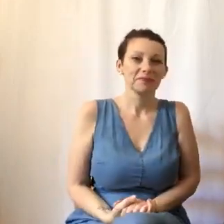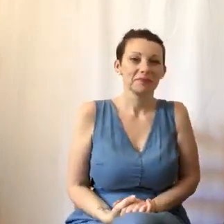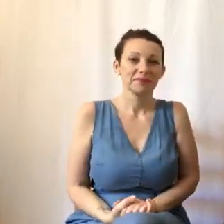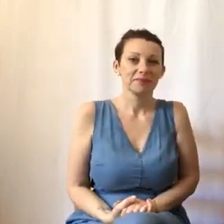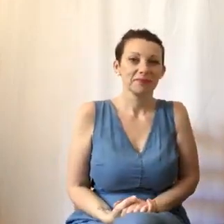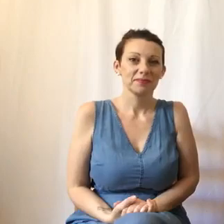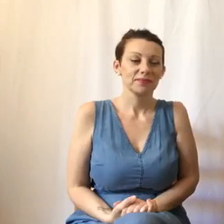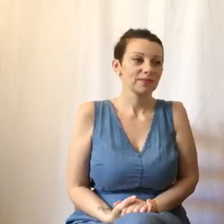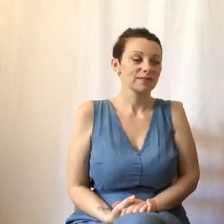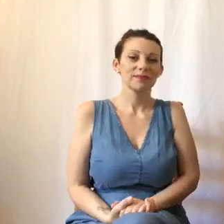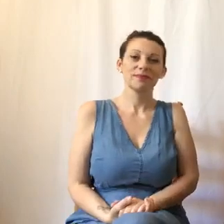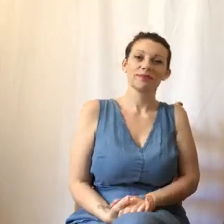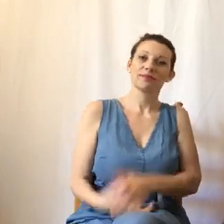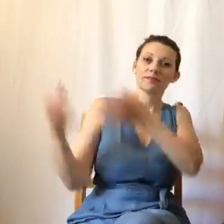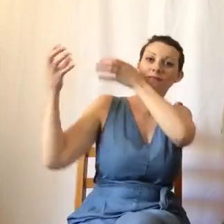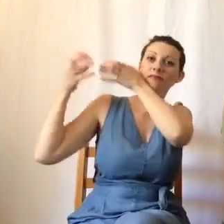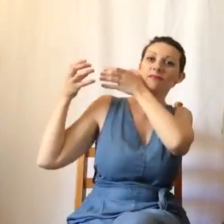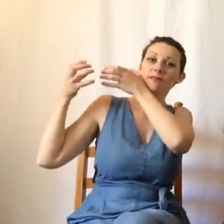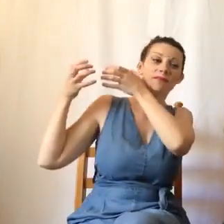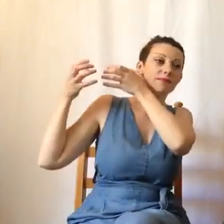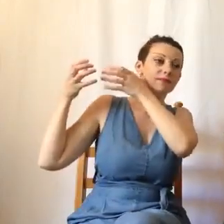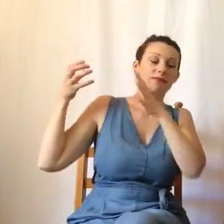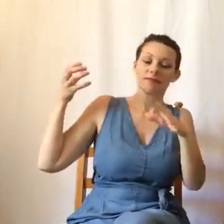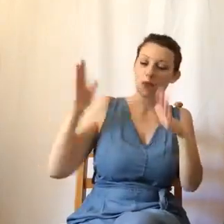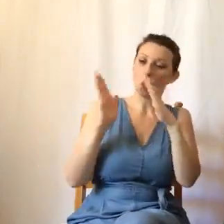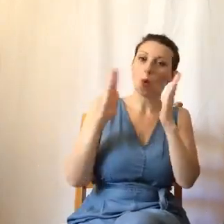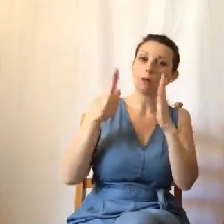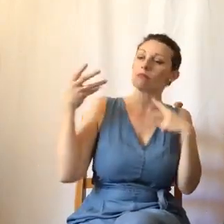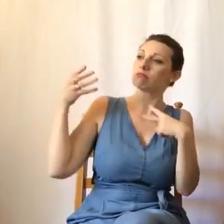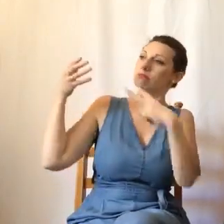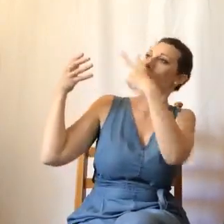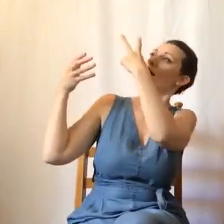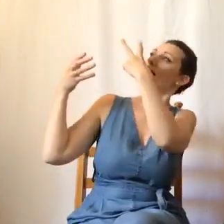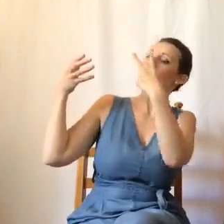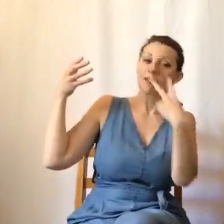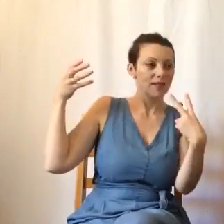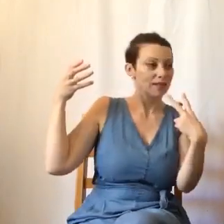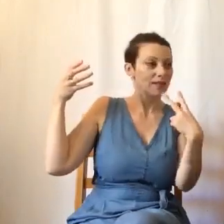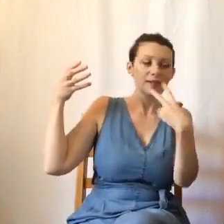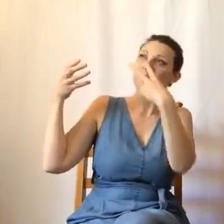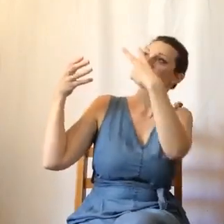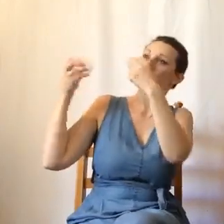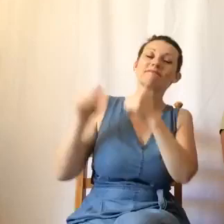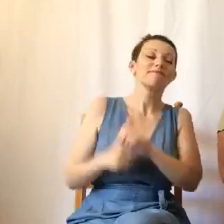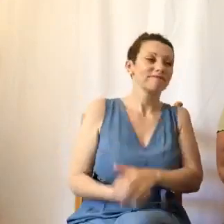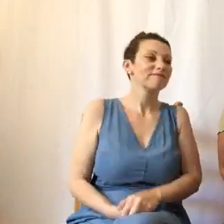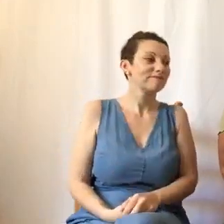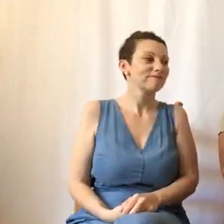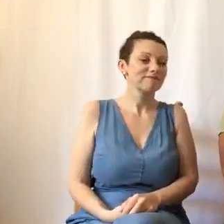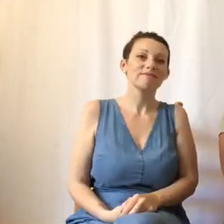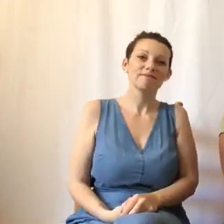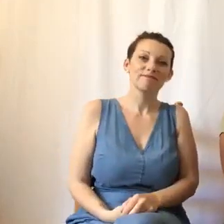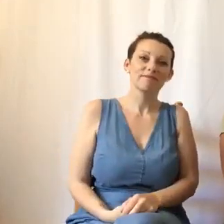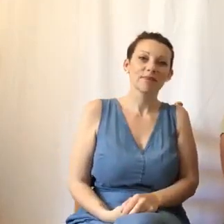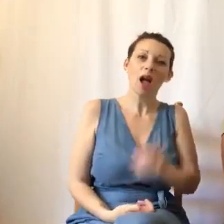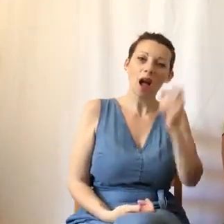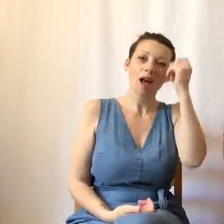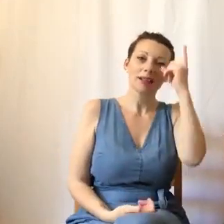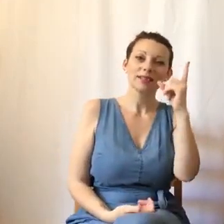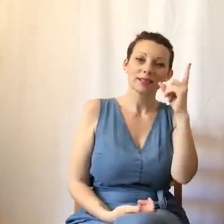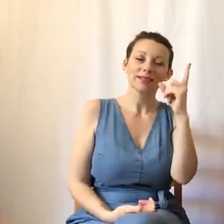The friends gazed at each other. They started then to see. It's what's inside that